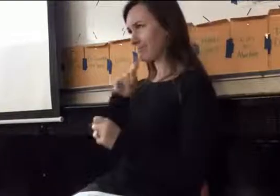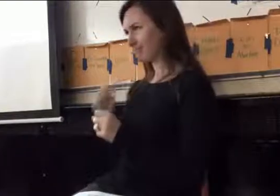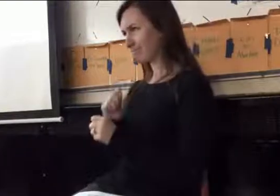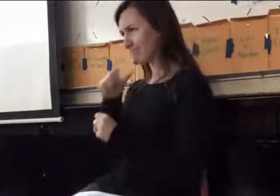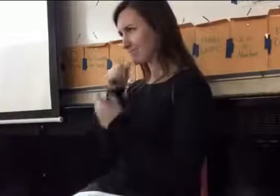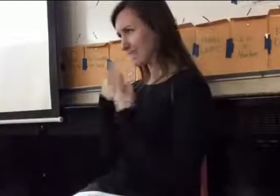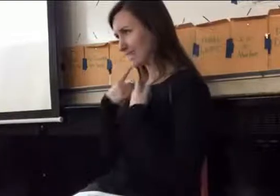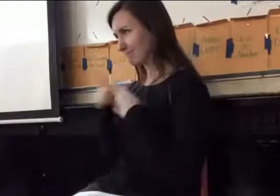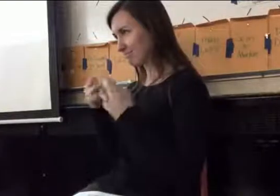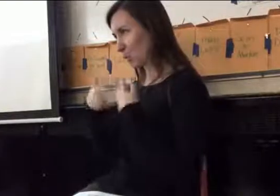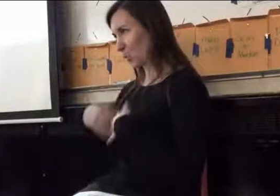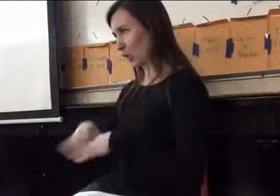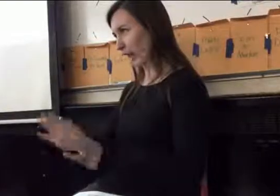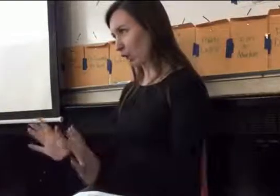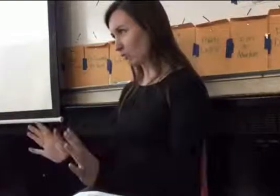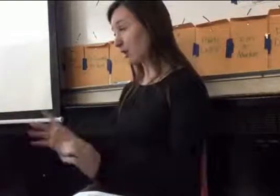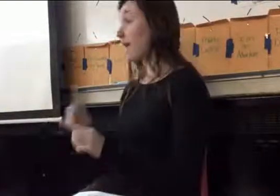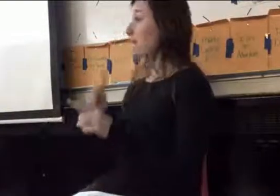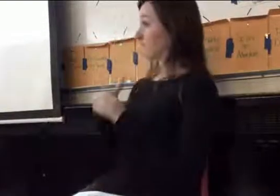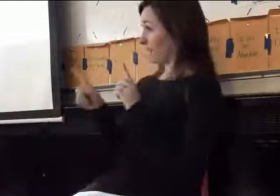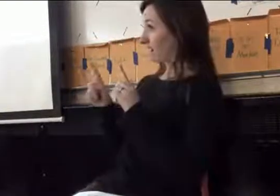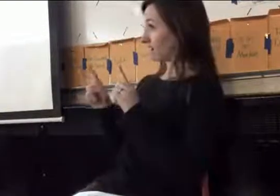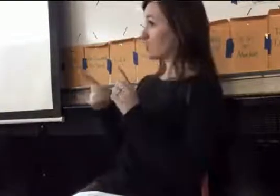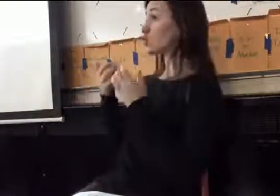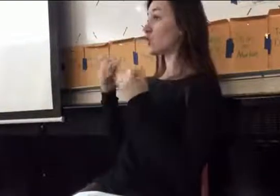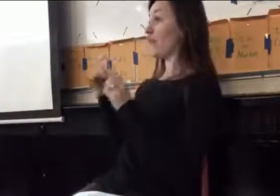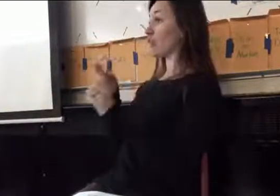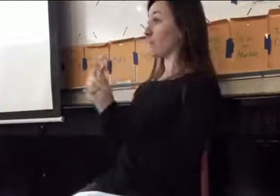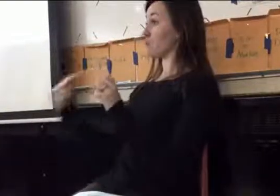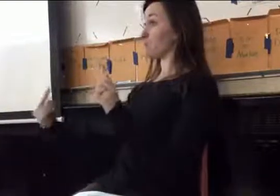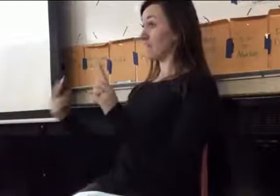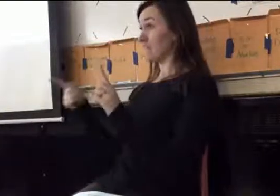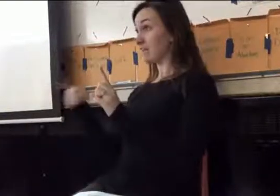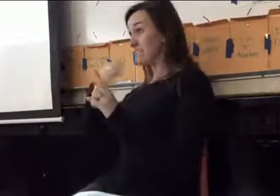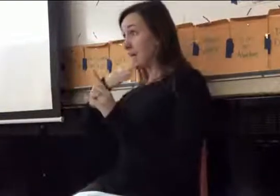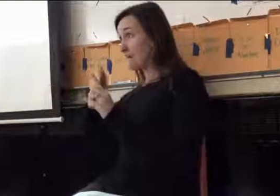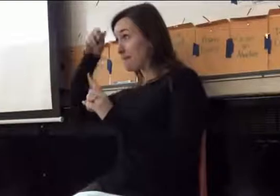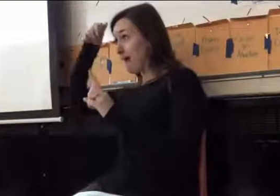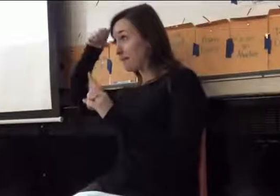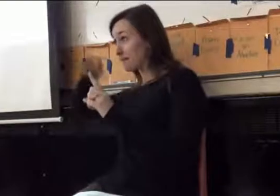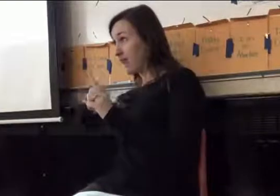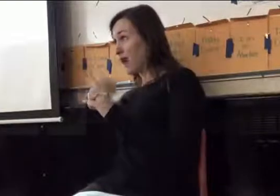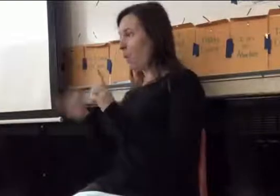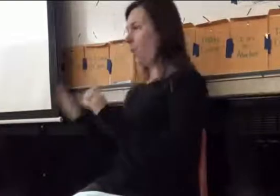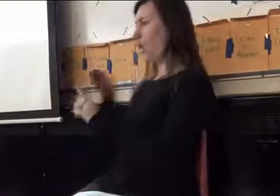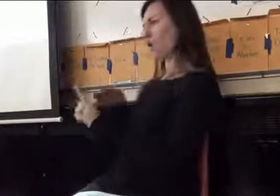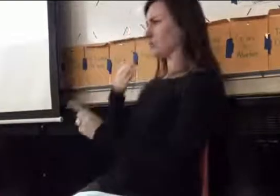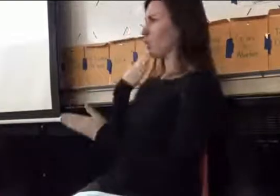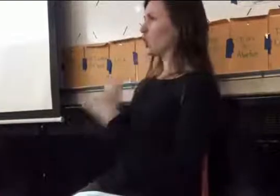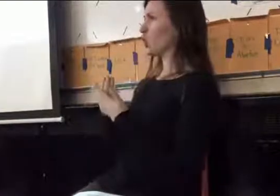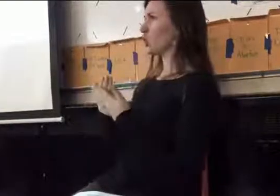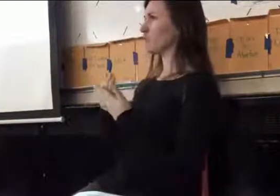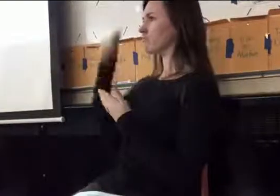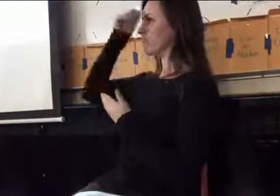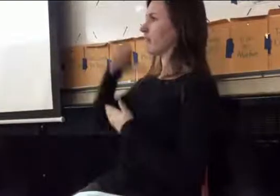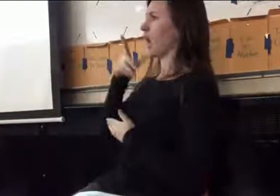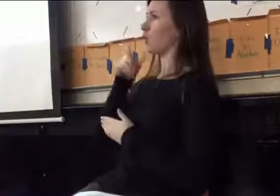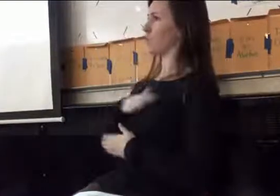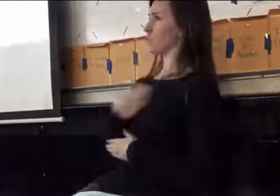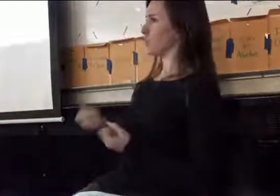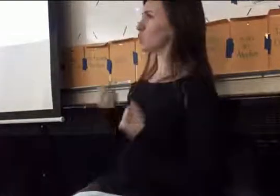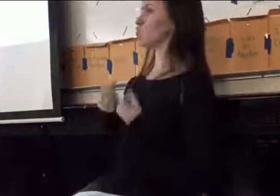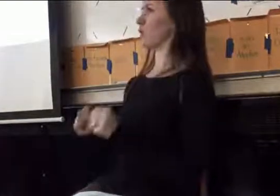working out. Now, again, is Elon Musk a good guy or a bad guy? That's totally up to you. He has made a whole bunch of impacts and things like